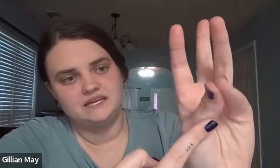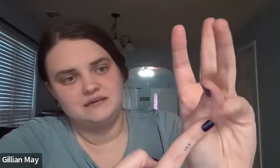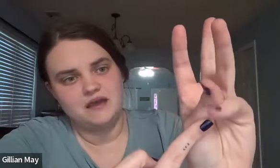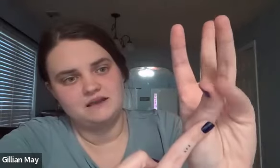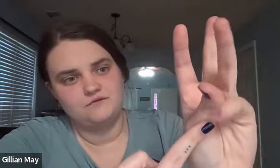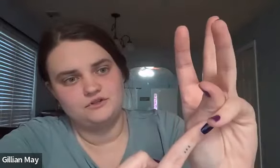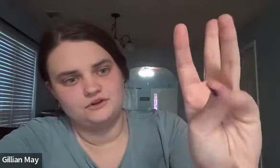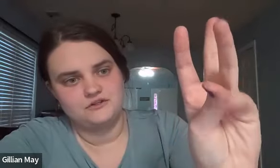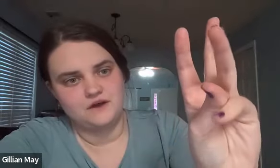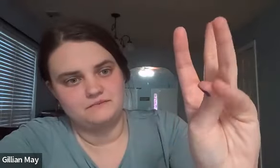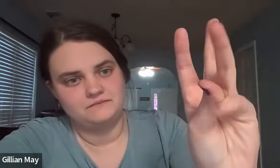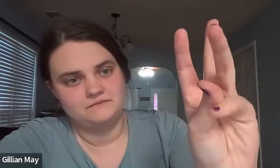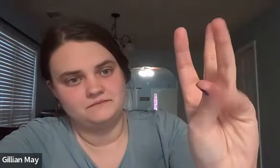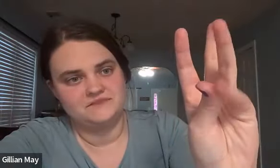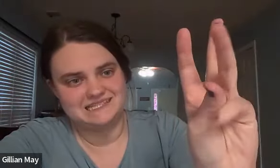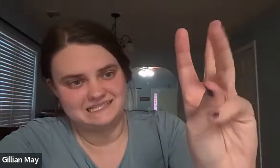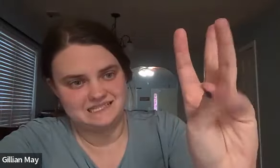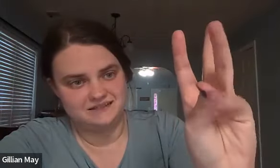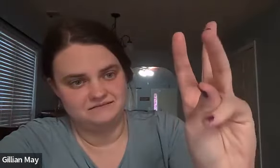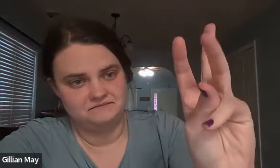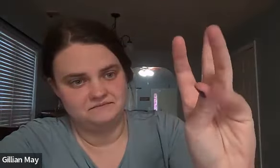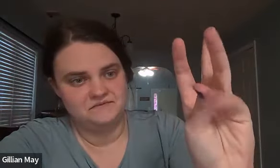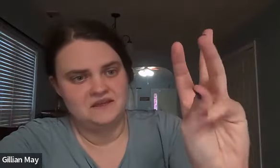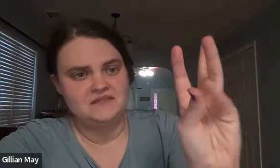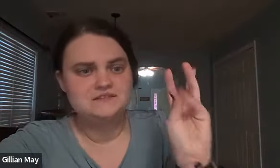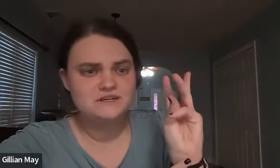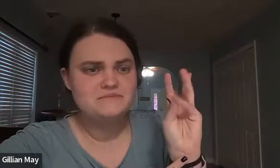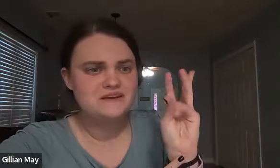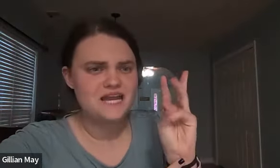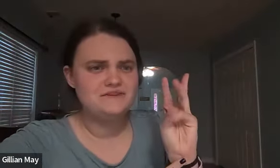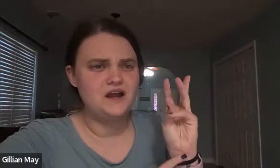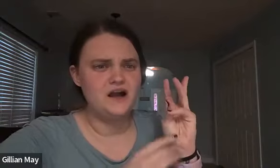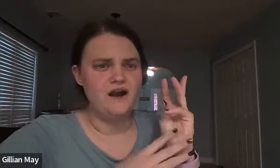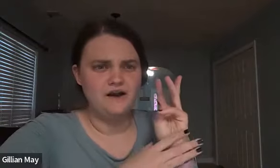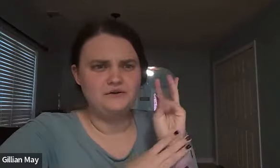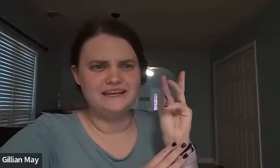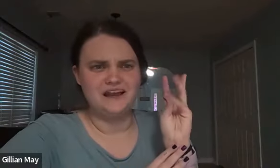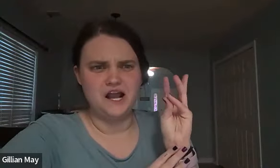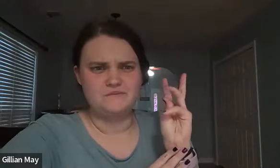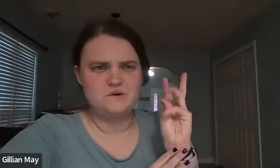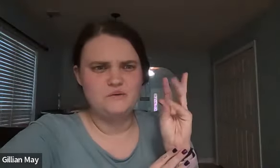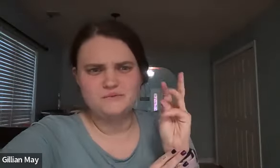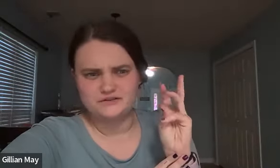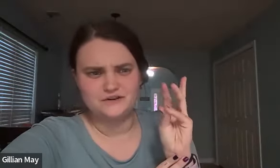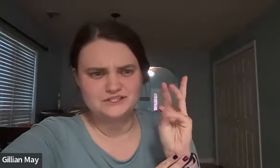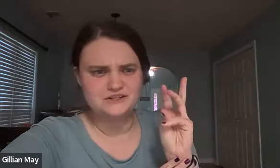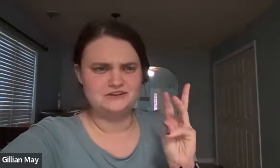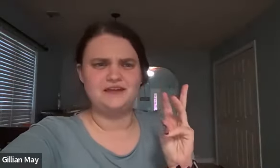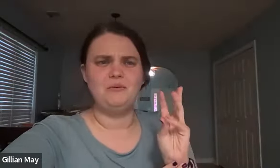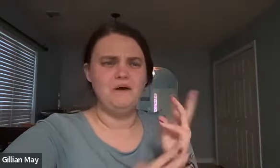pinky back and forth on your thumb. 16. This one can be kind of an awkward, like uncomfortable one when you're first learning. You're like, what